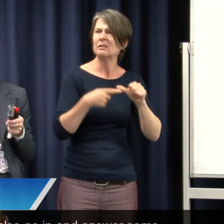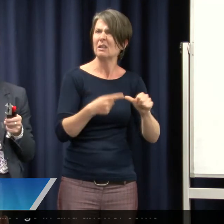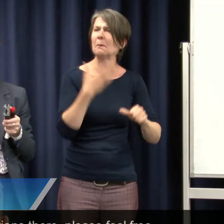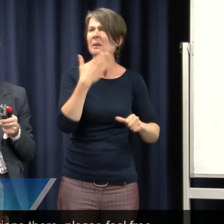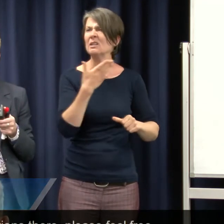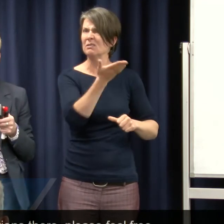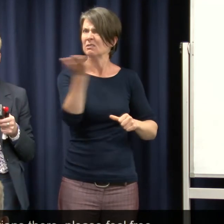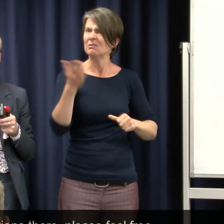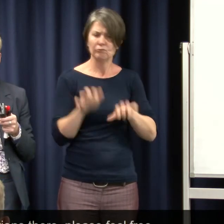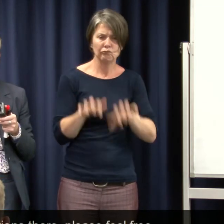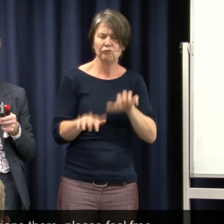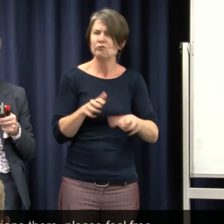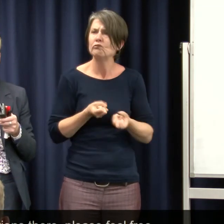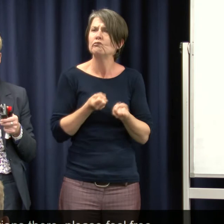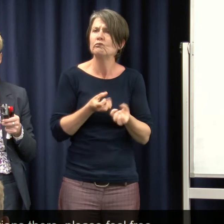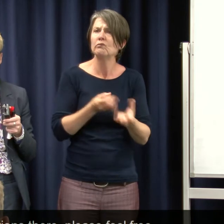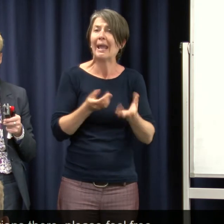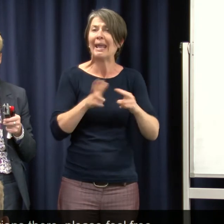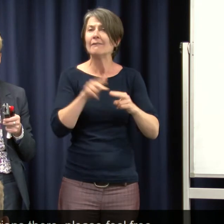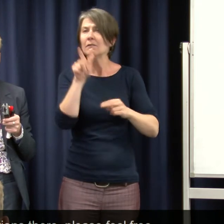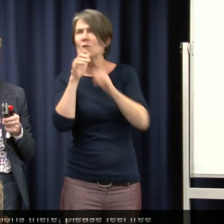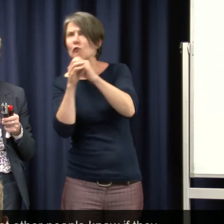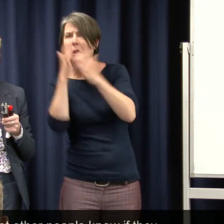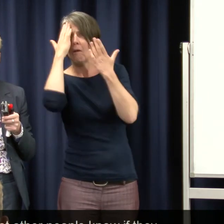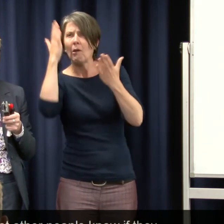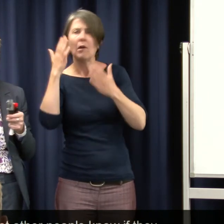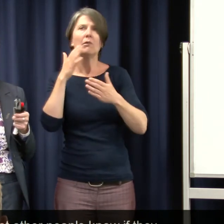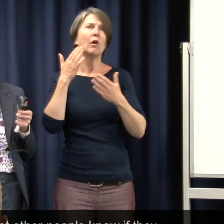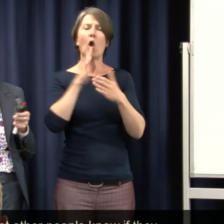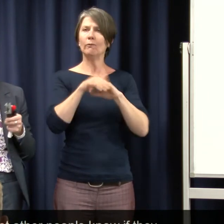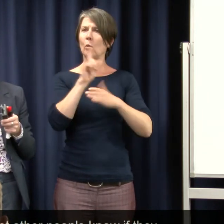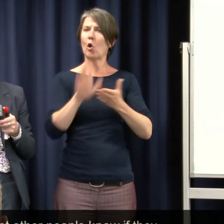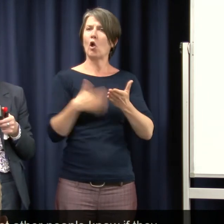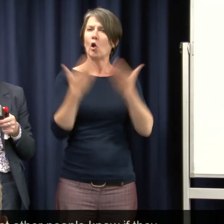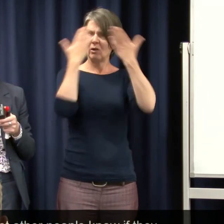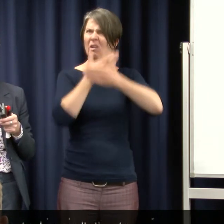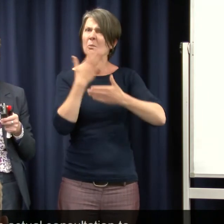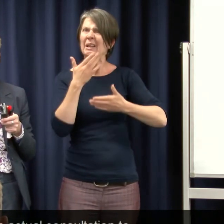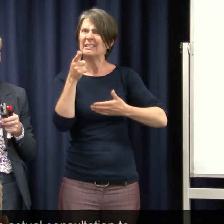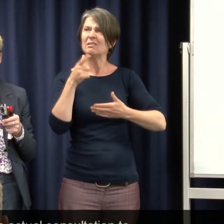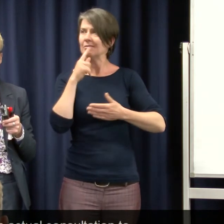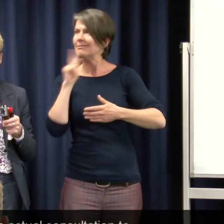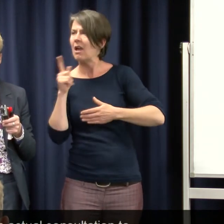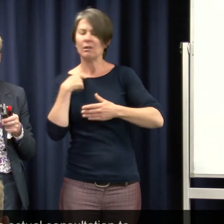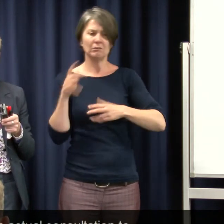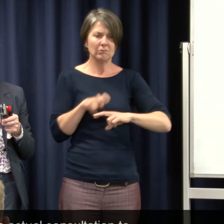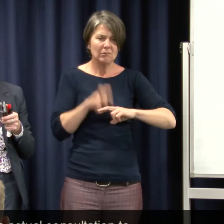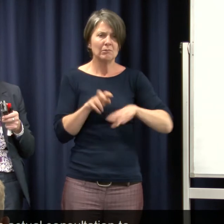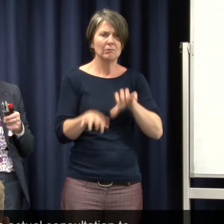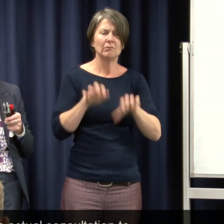other people know if they can't get to an actual consultation to please go online and complete a survey, because that would be really